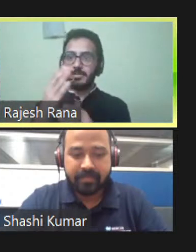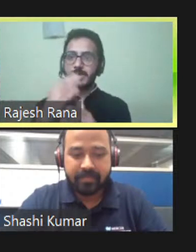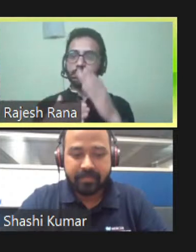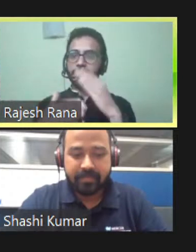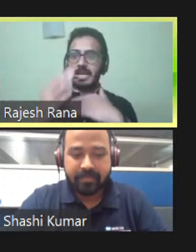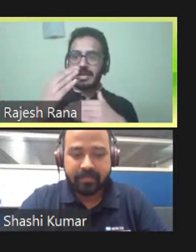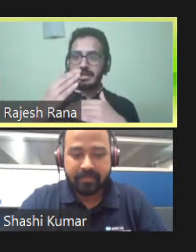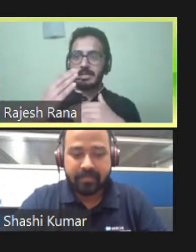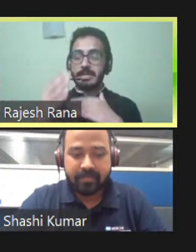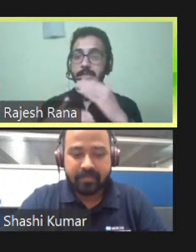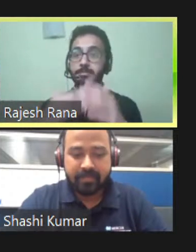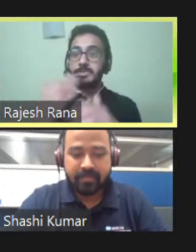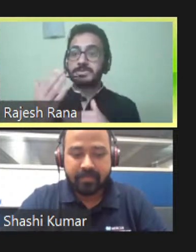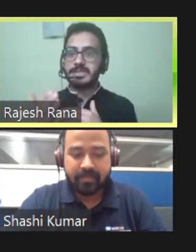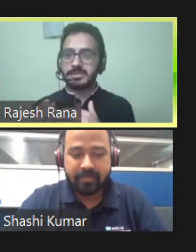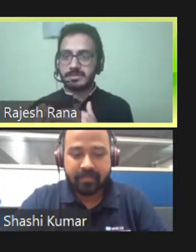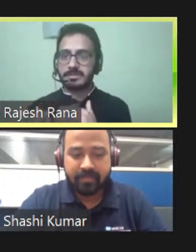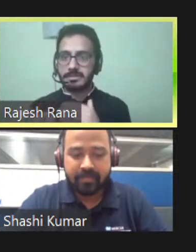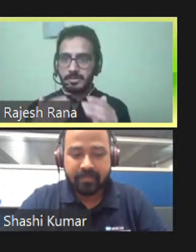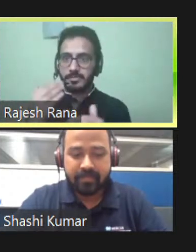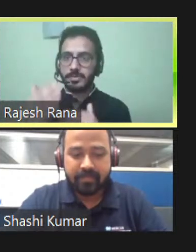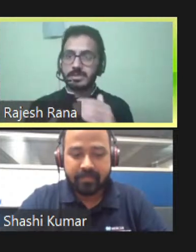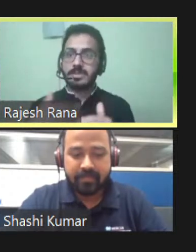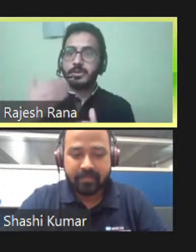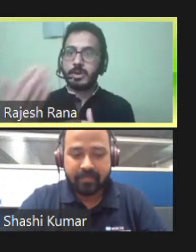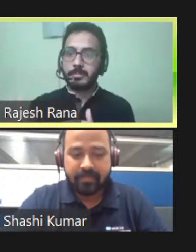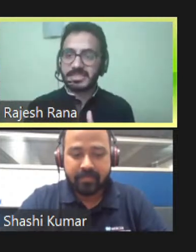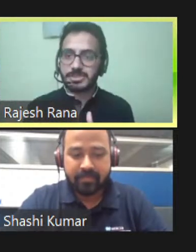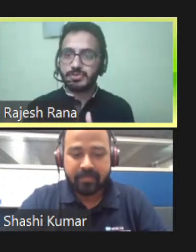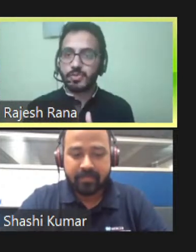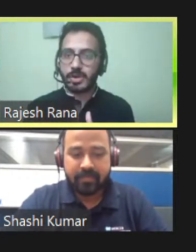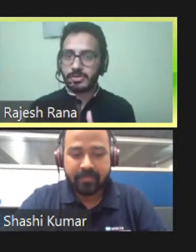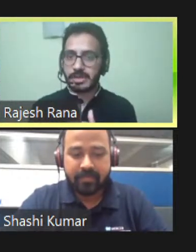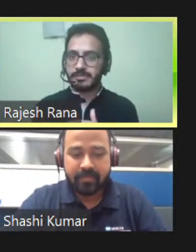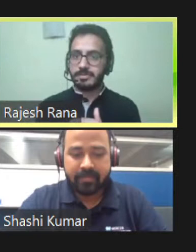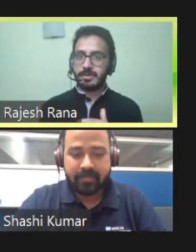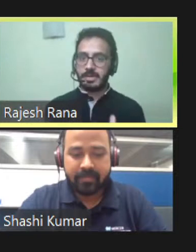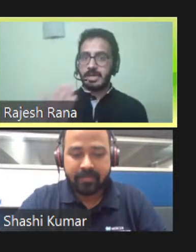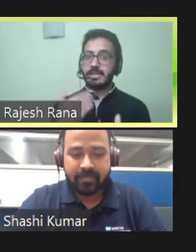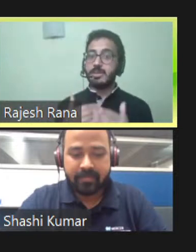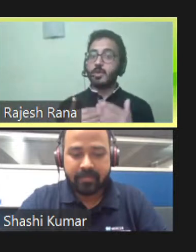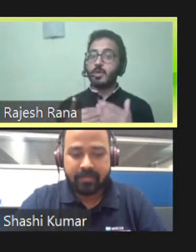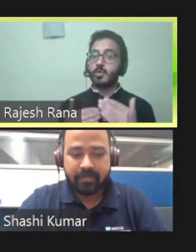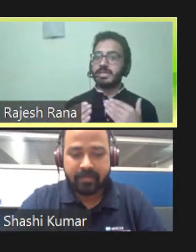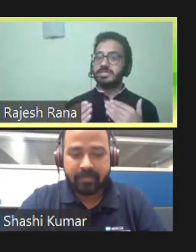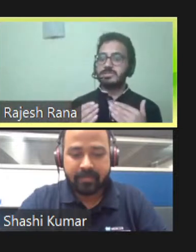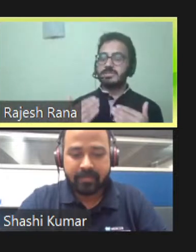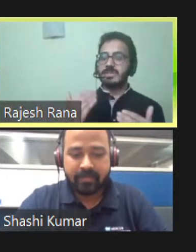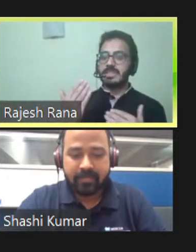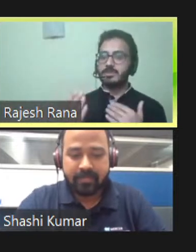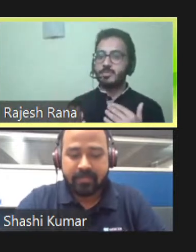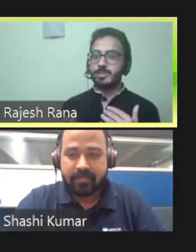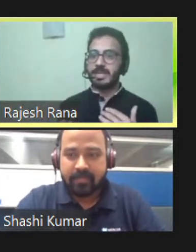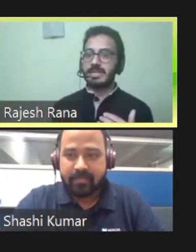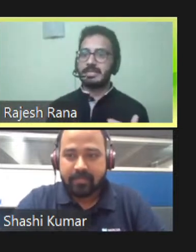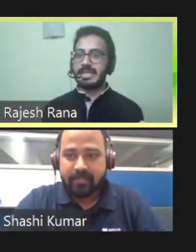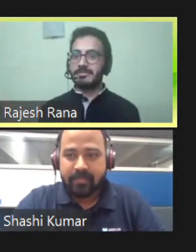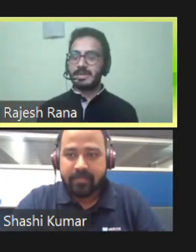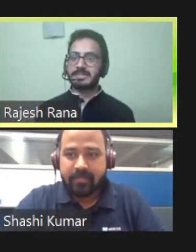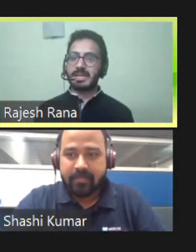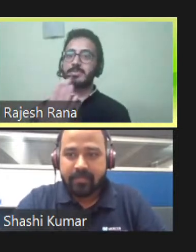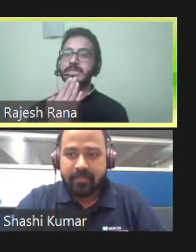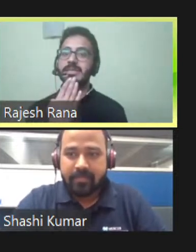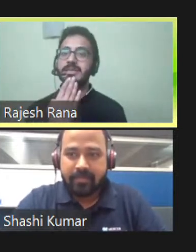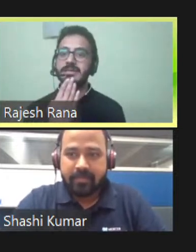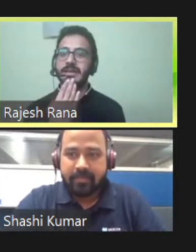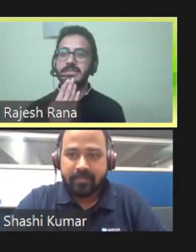of that particular hand represents what the message you want to give. Location and the movement.